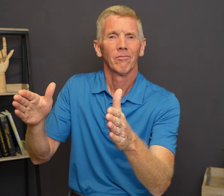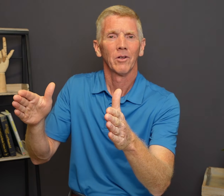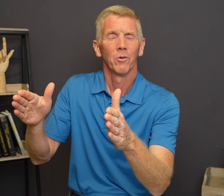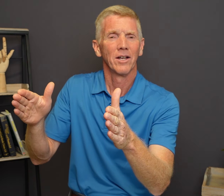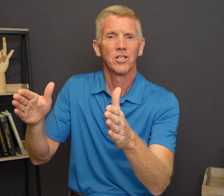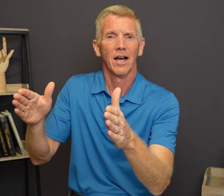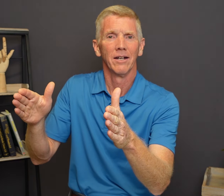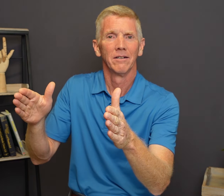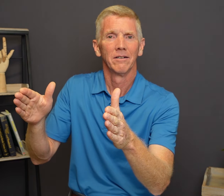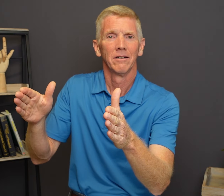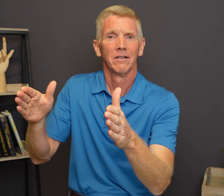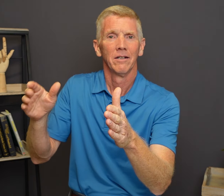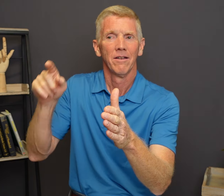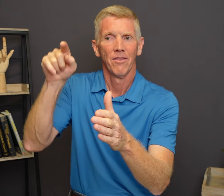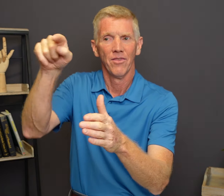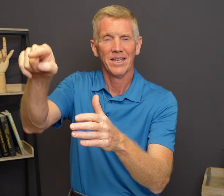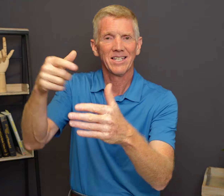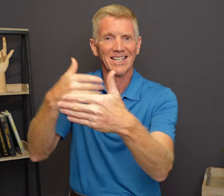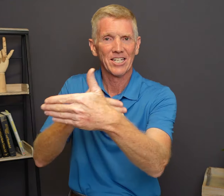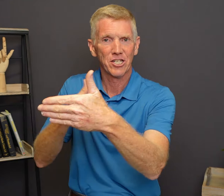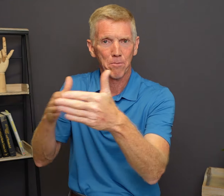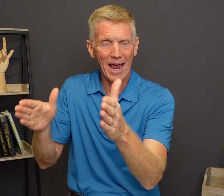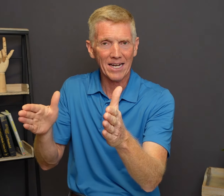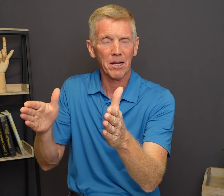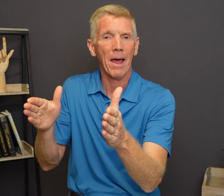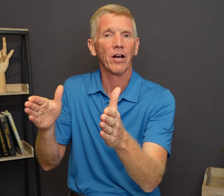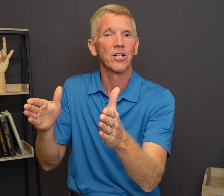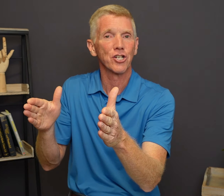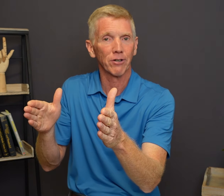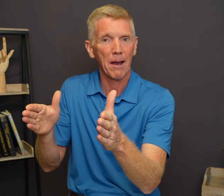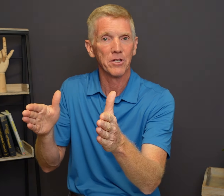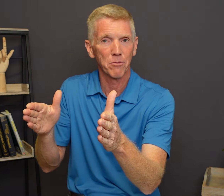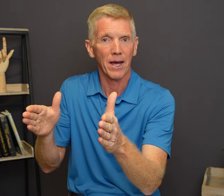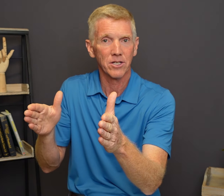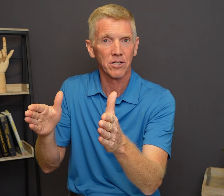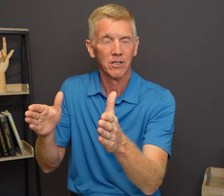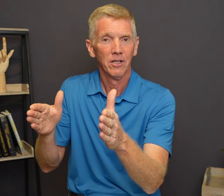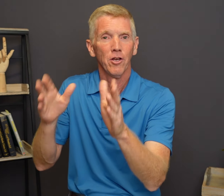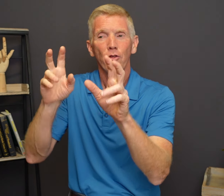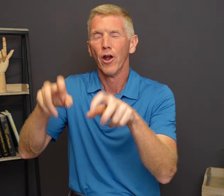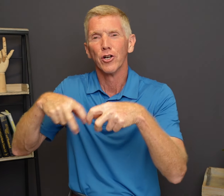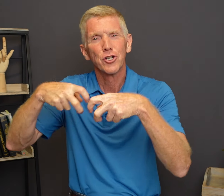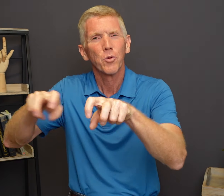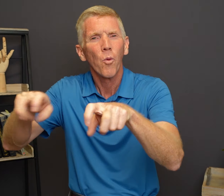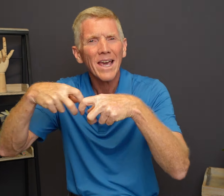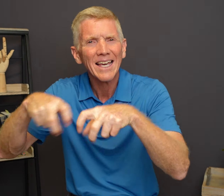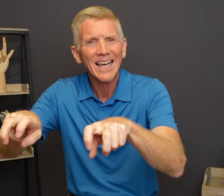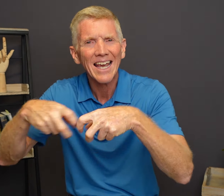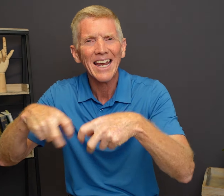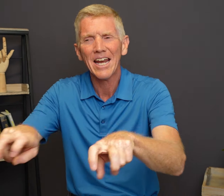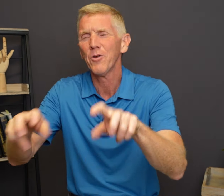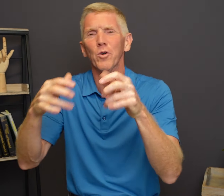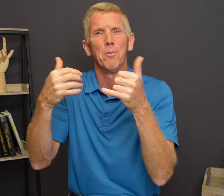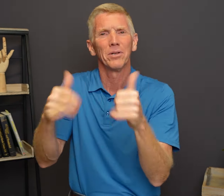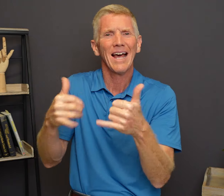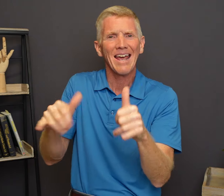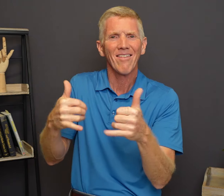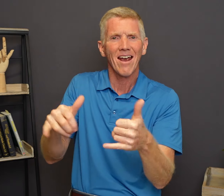What did I just sign? This space, I'm now going to describe the space. They're swinging, we'll play